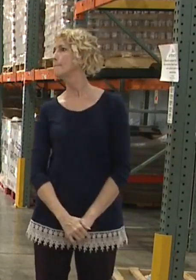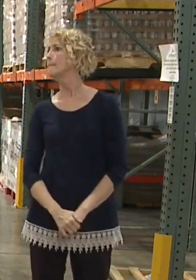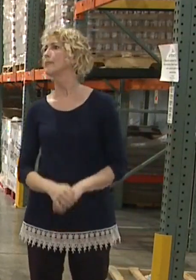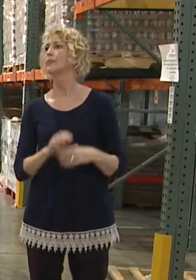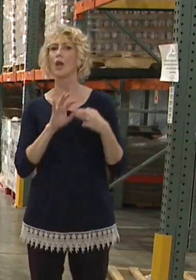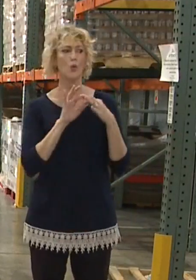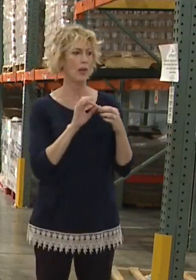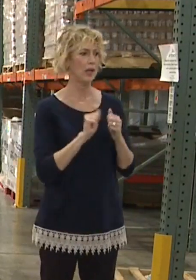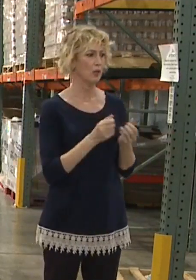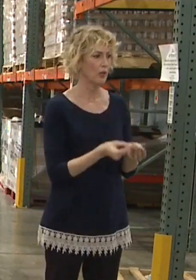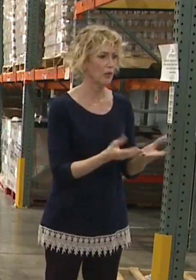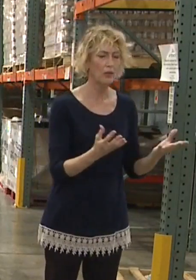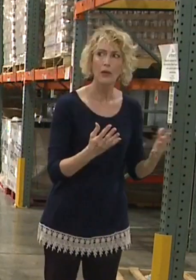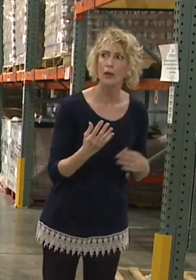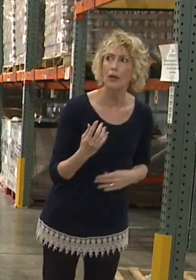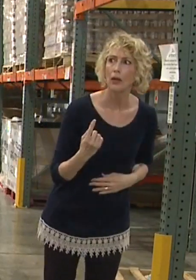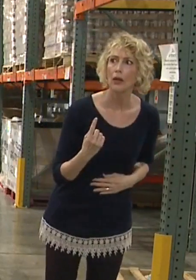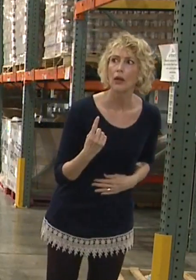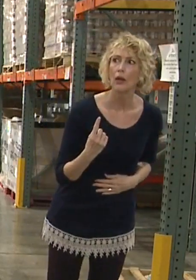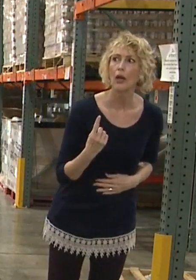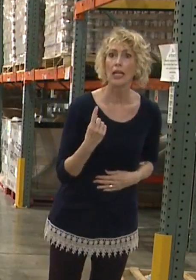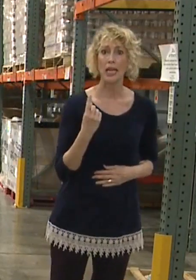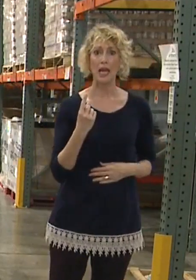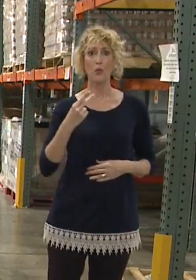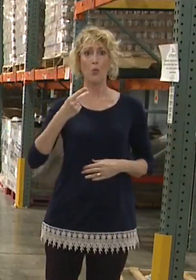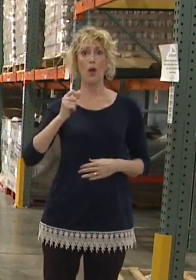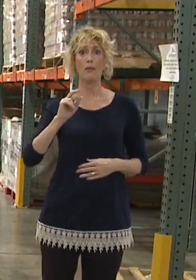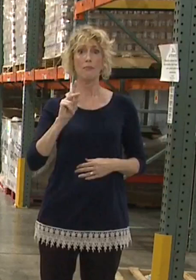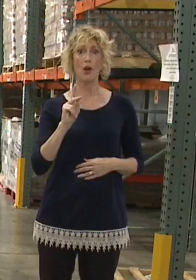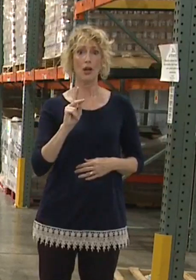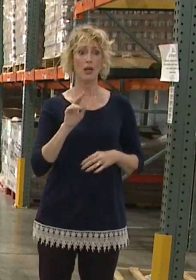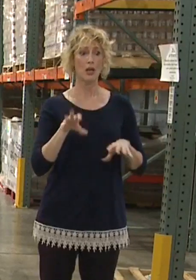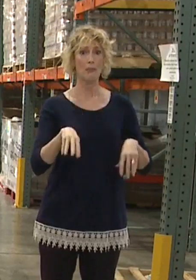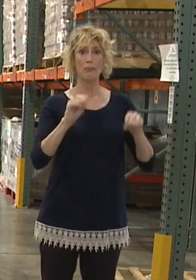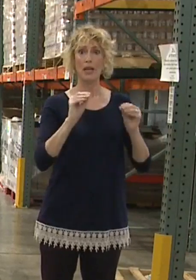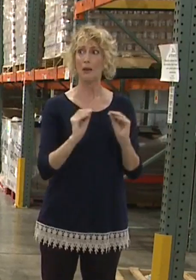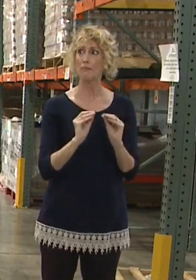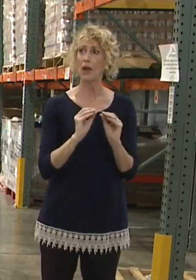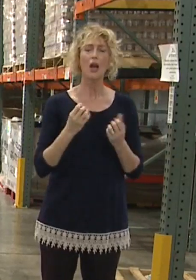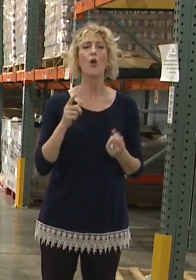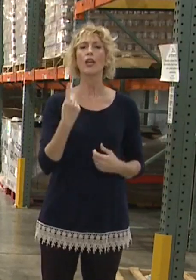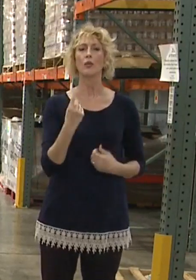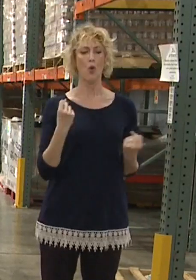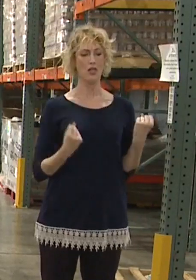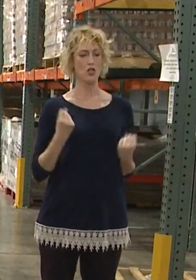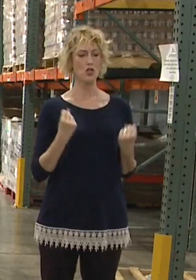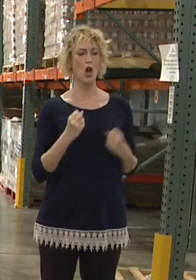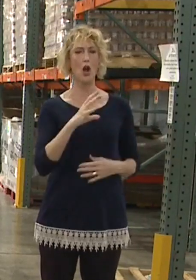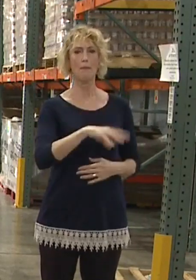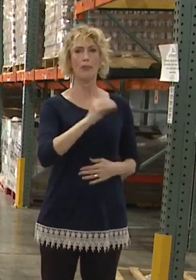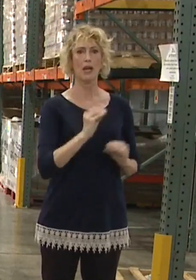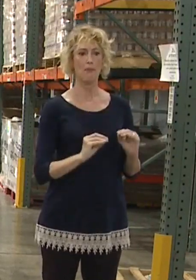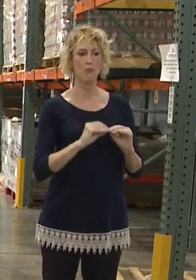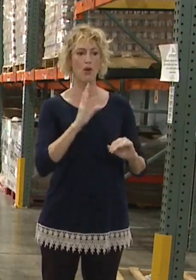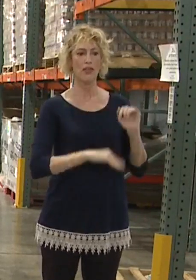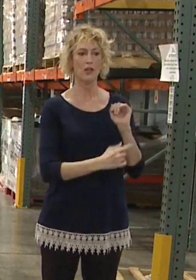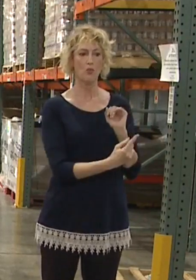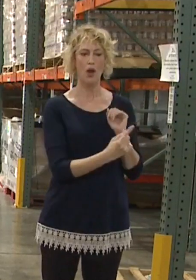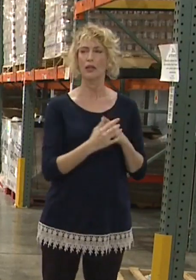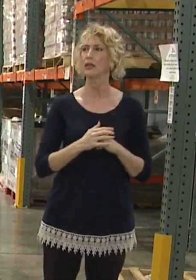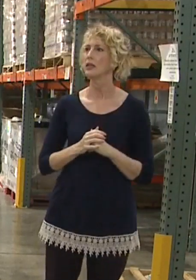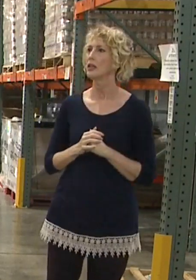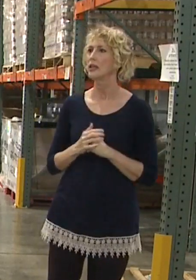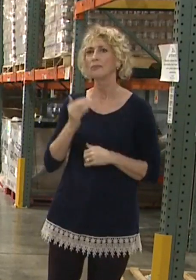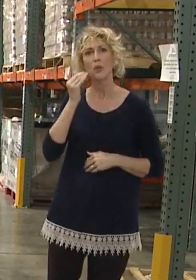the distribution, can one car pick up more than one food box? Actually, that's what we're encouraging. And we are, I won't say requiring, because we all know that